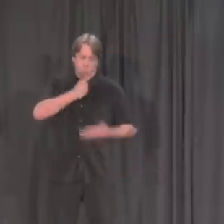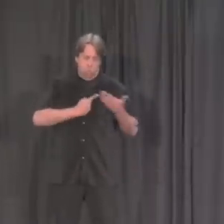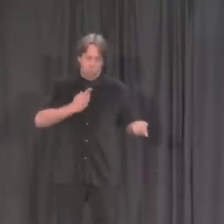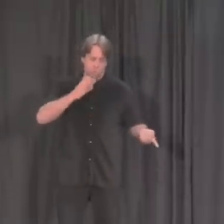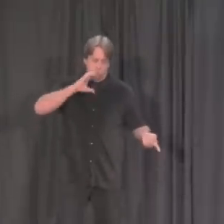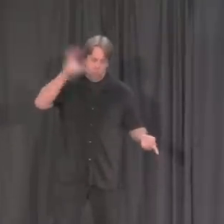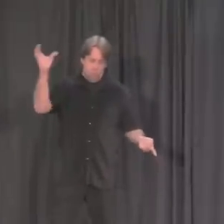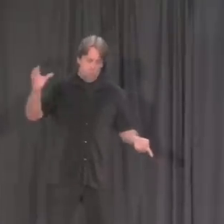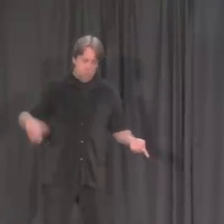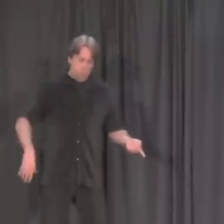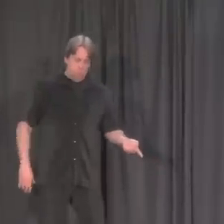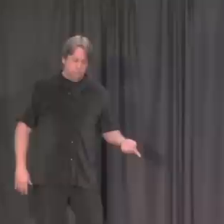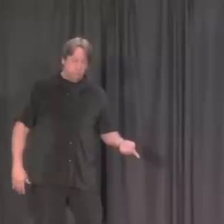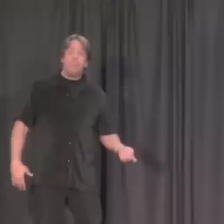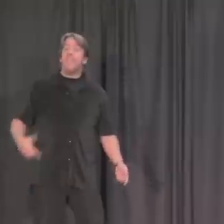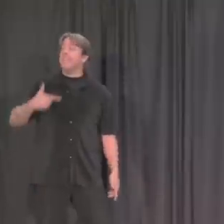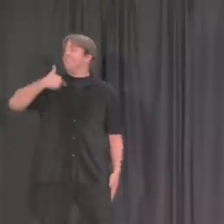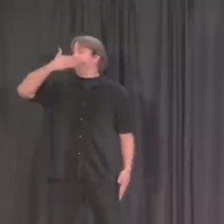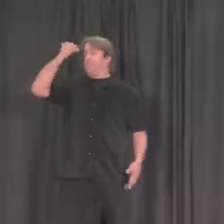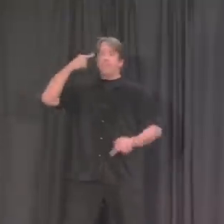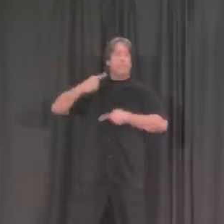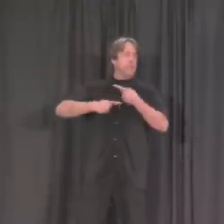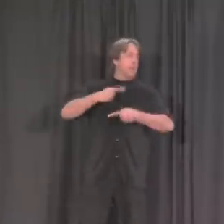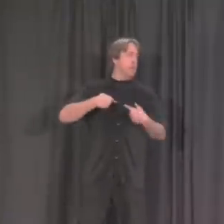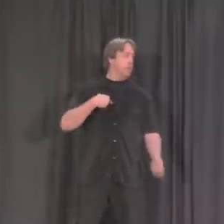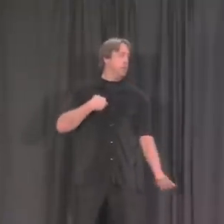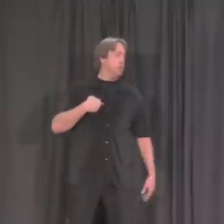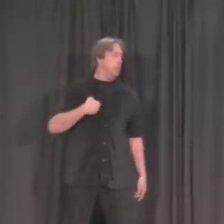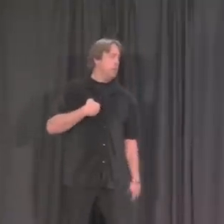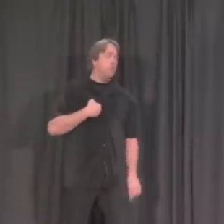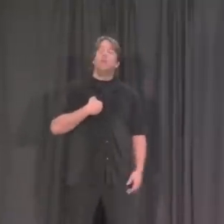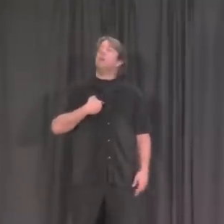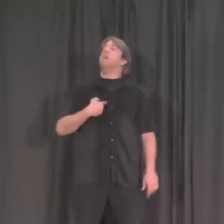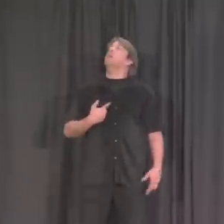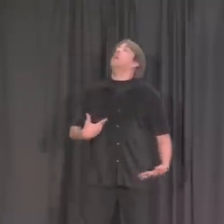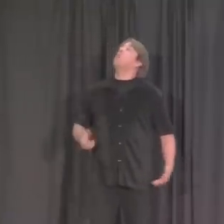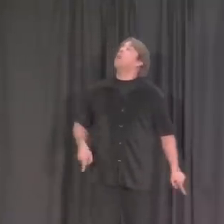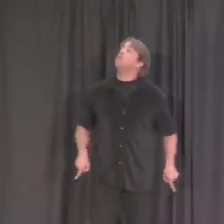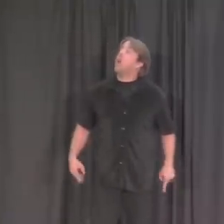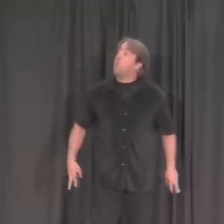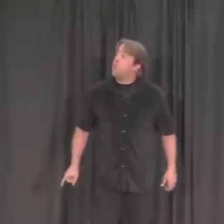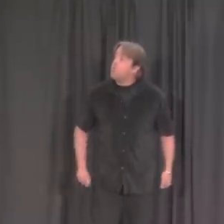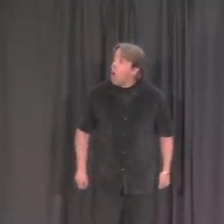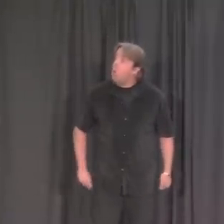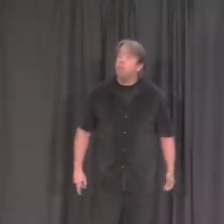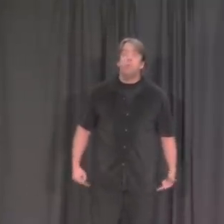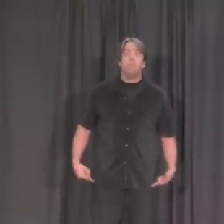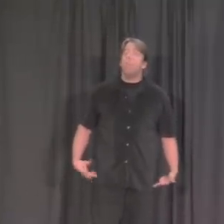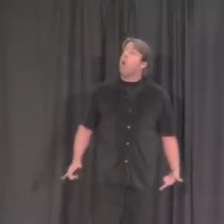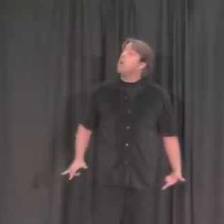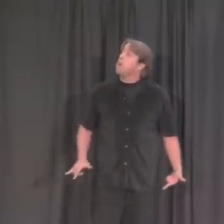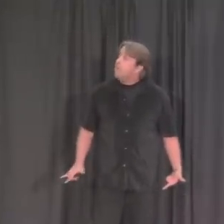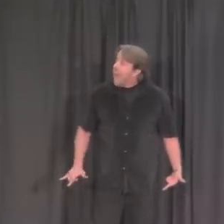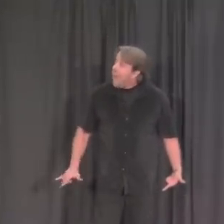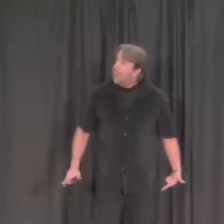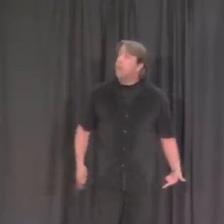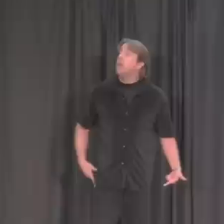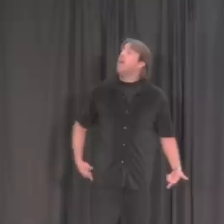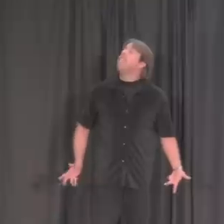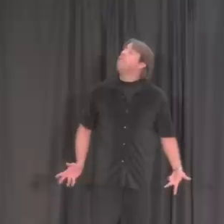Shut up, kid. What do you want for Christmas? And I would, of course, forget to sign. I want a Star Wars action figure, I want an